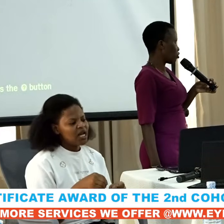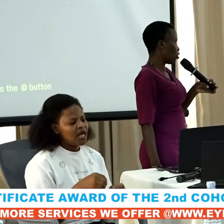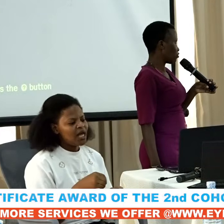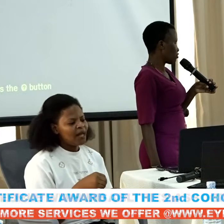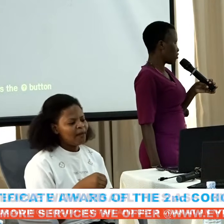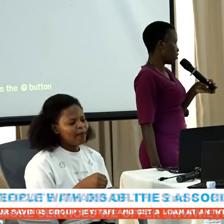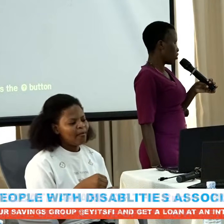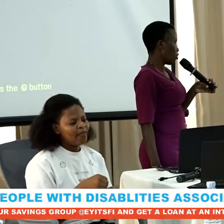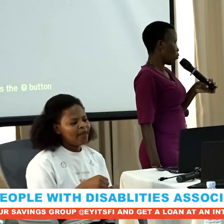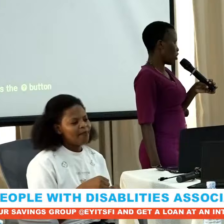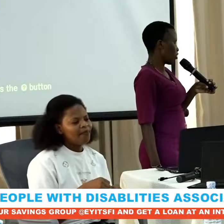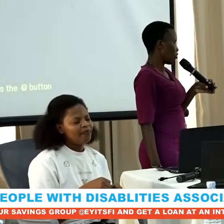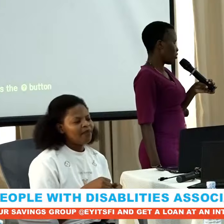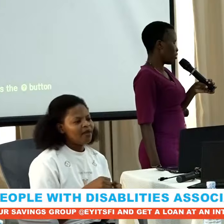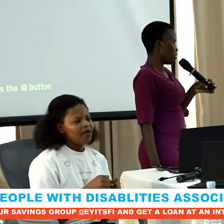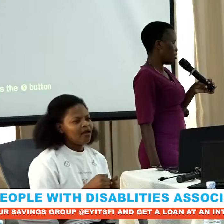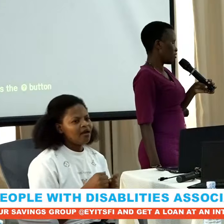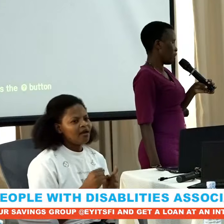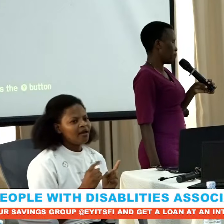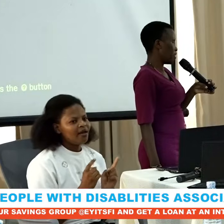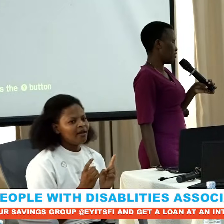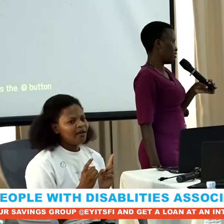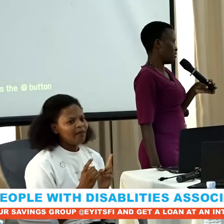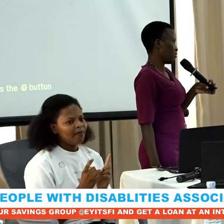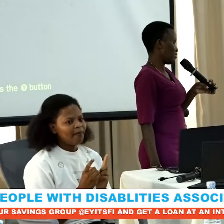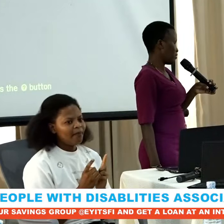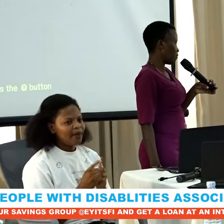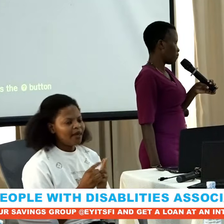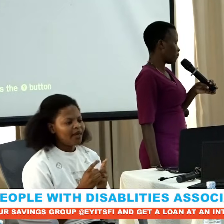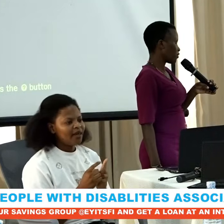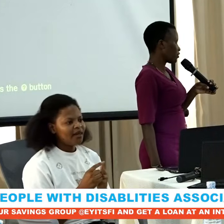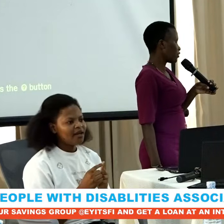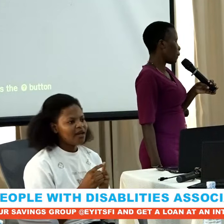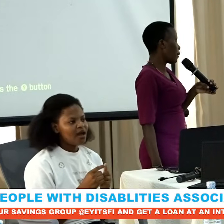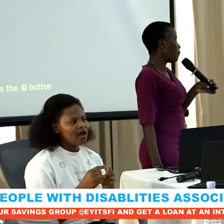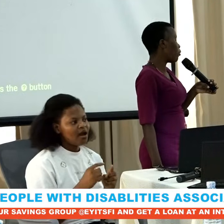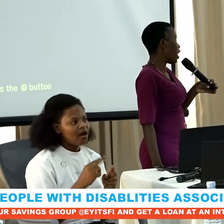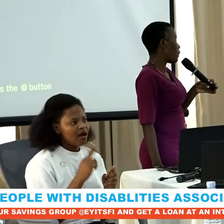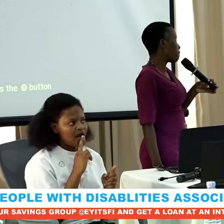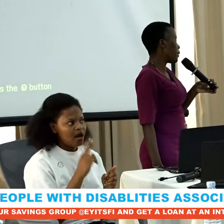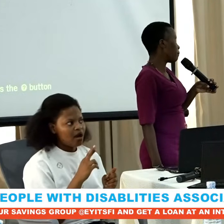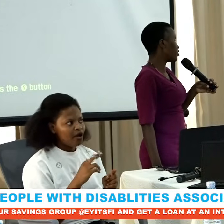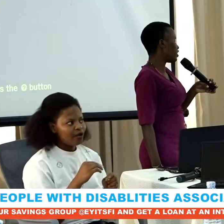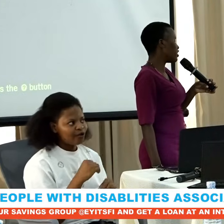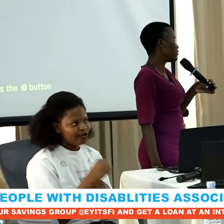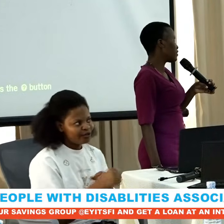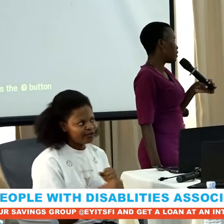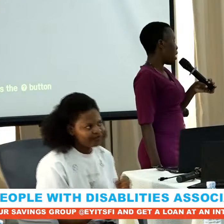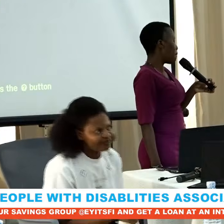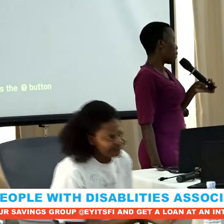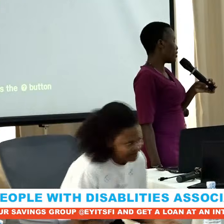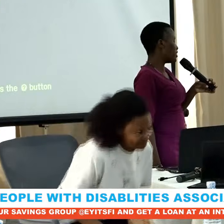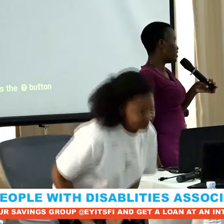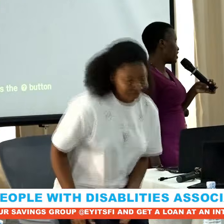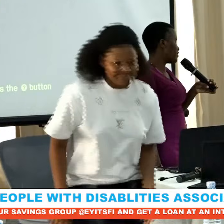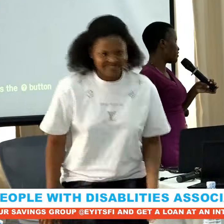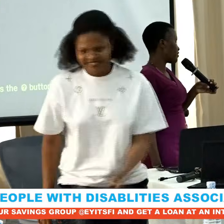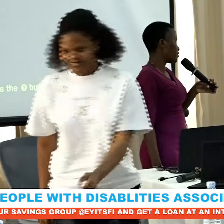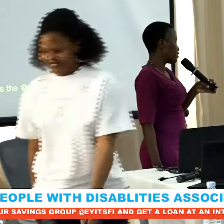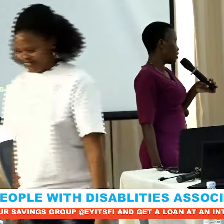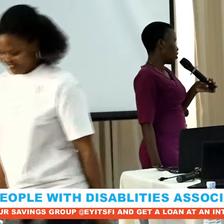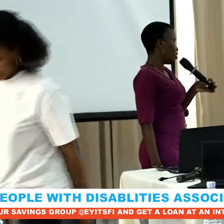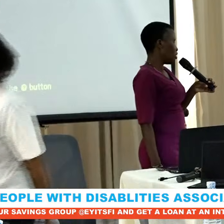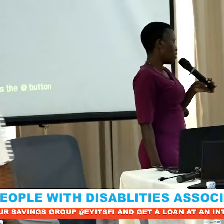but not with disabilities. People who are impotent,